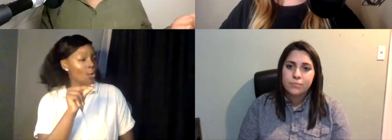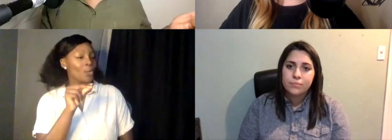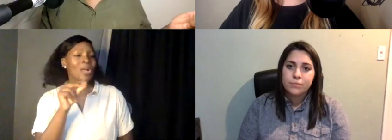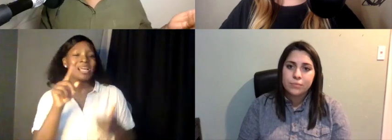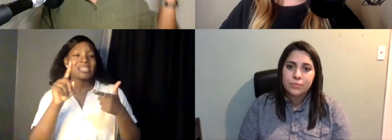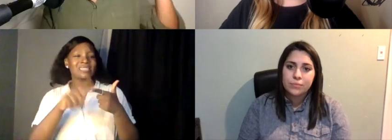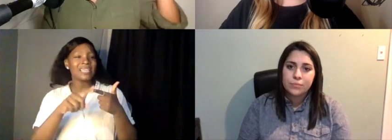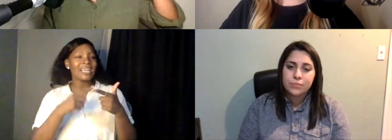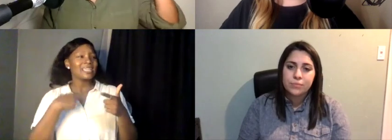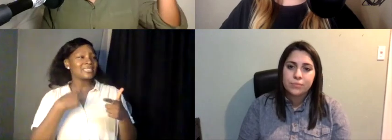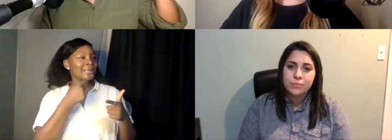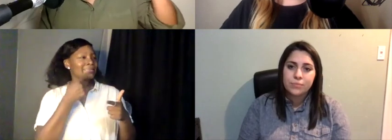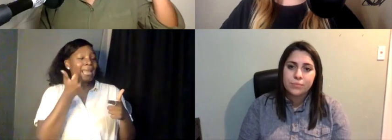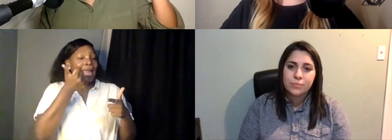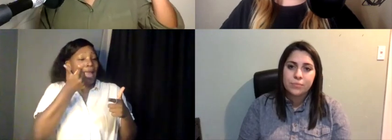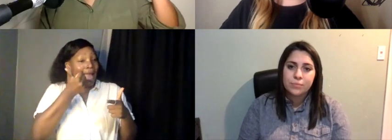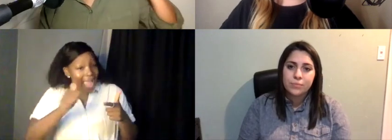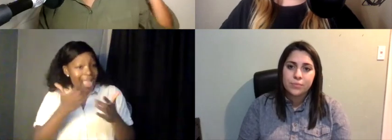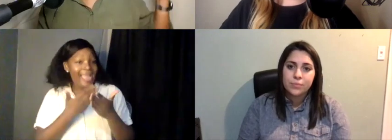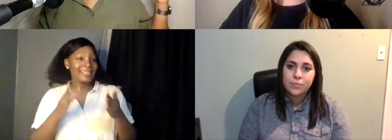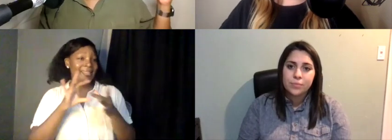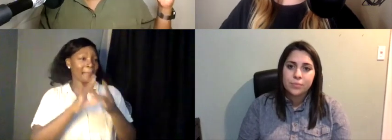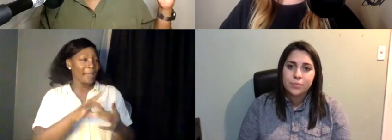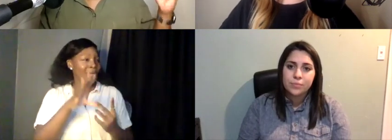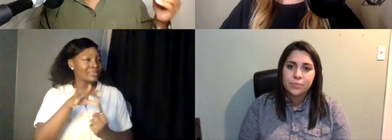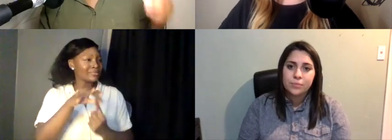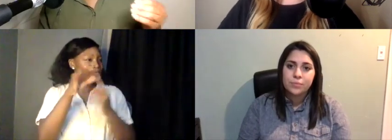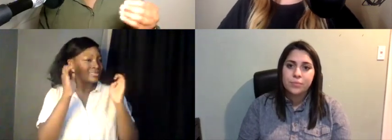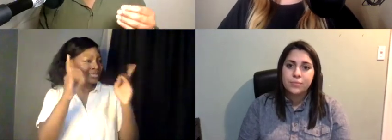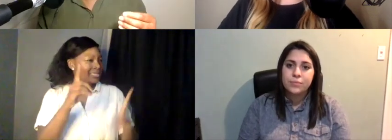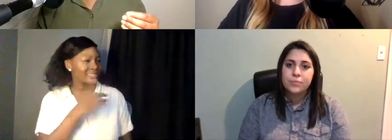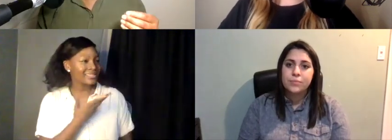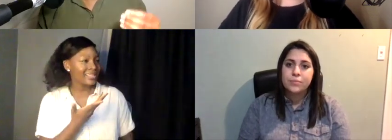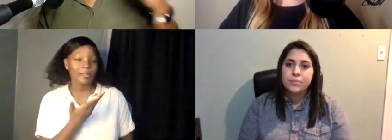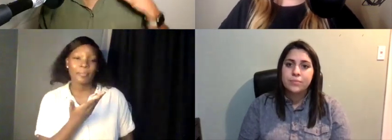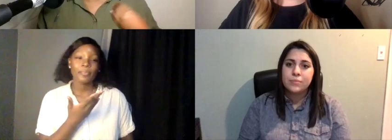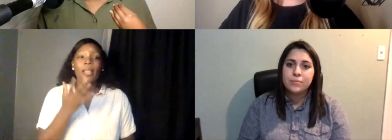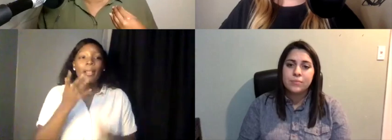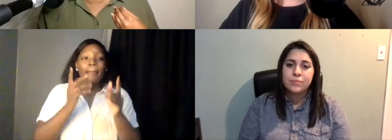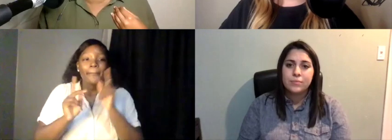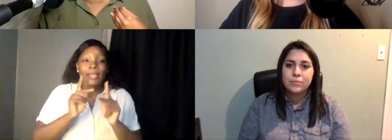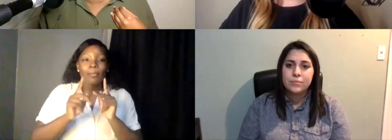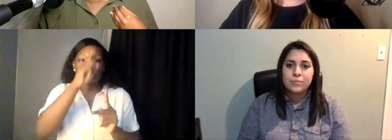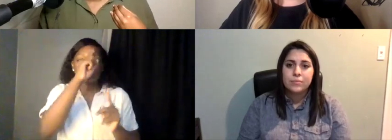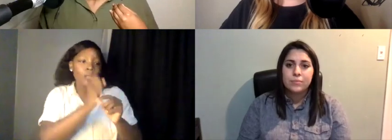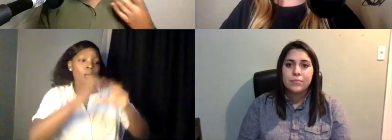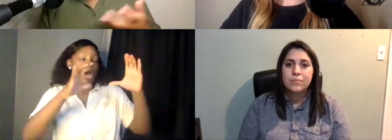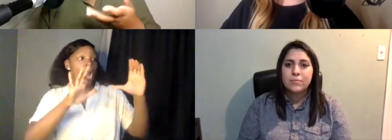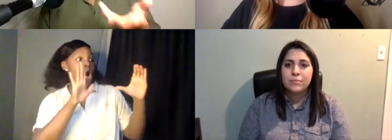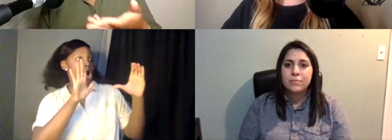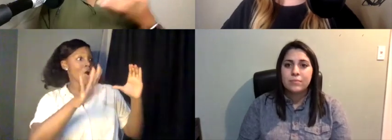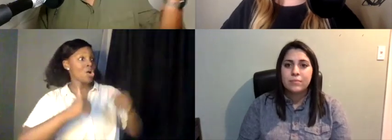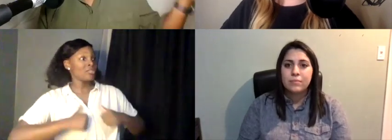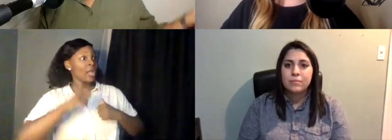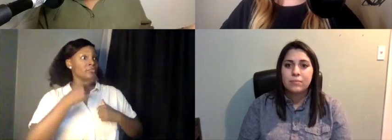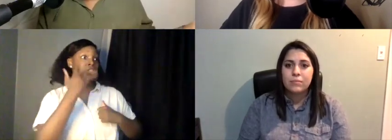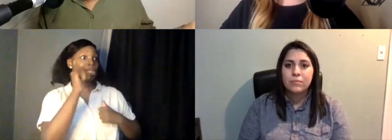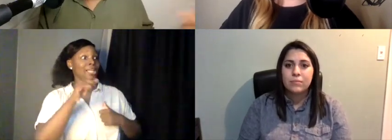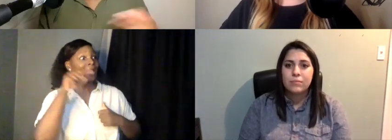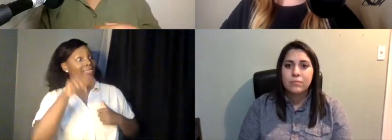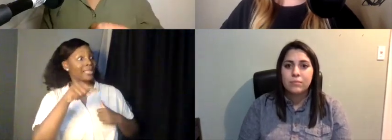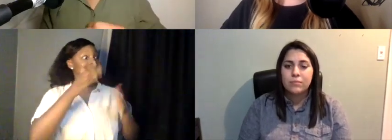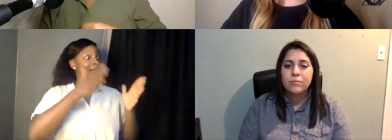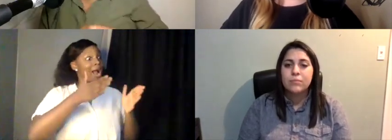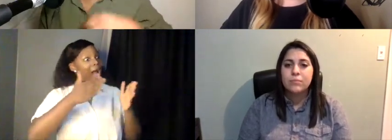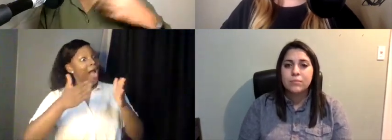that realm? Like, people just make associations in their own mind without actually asking you. You could just ask me, like, oh, like, what do you want to do,